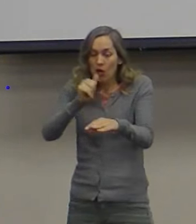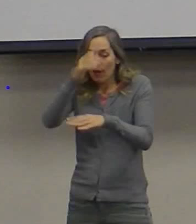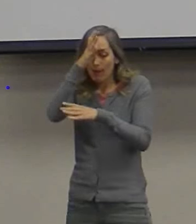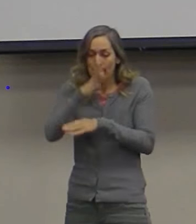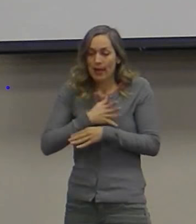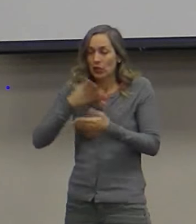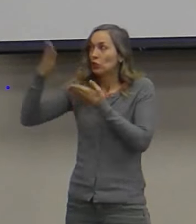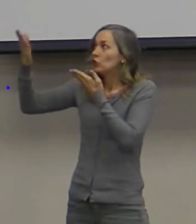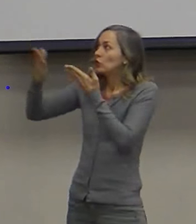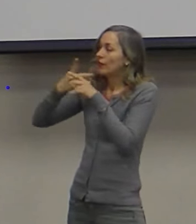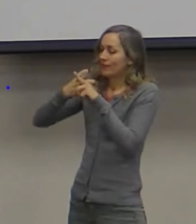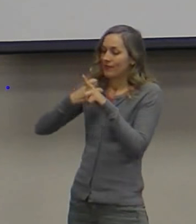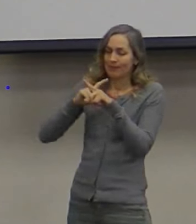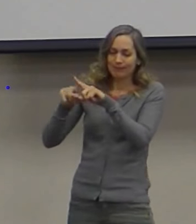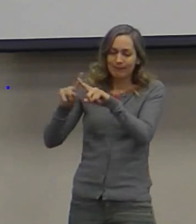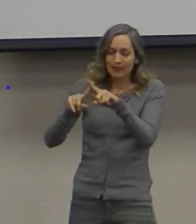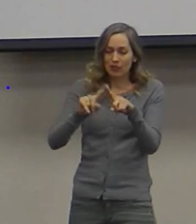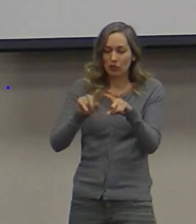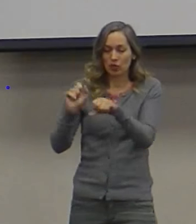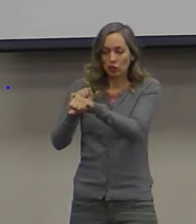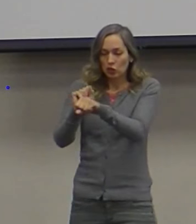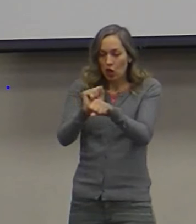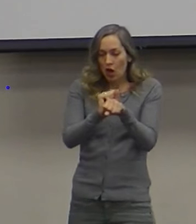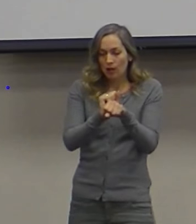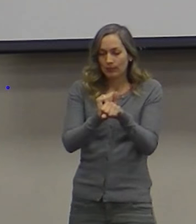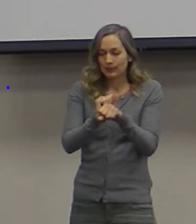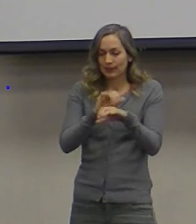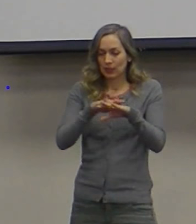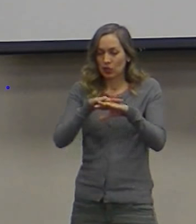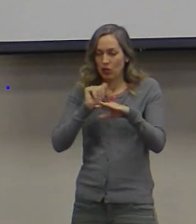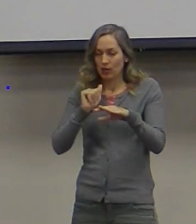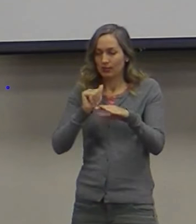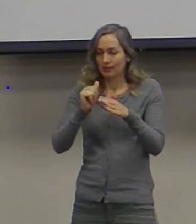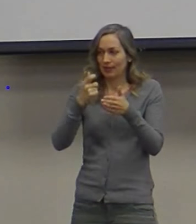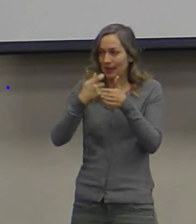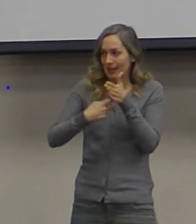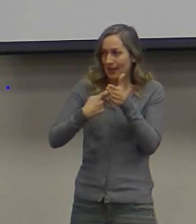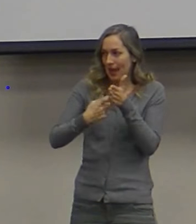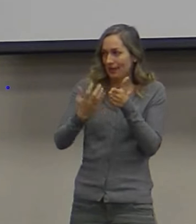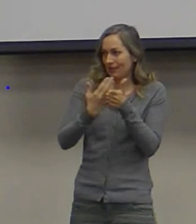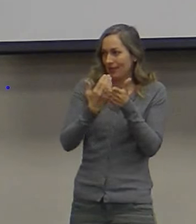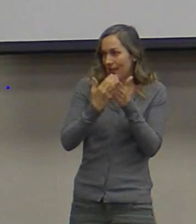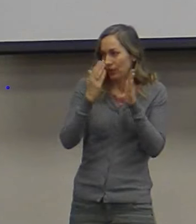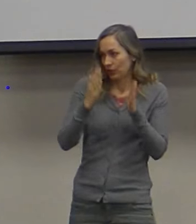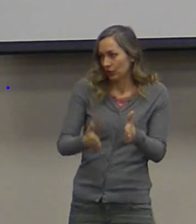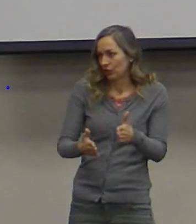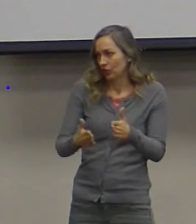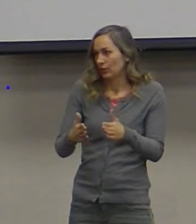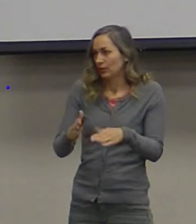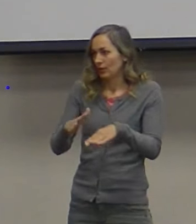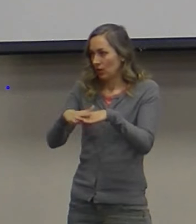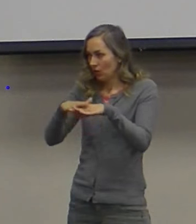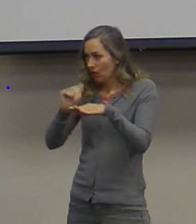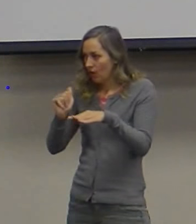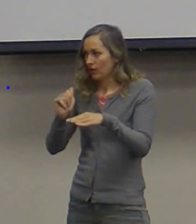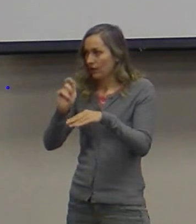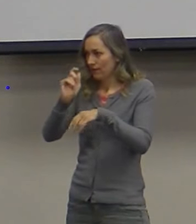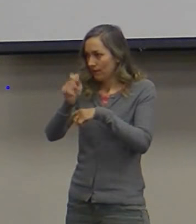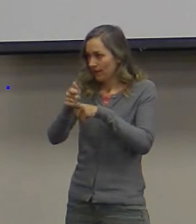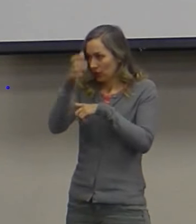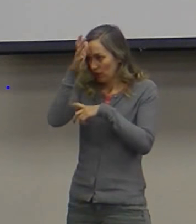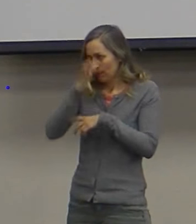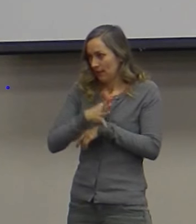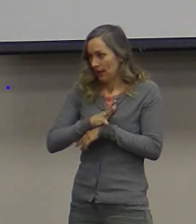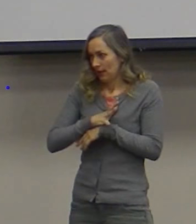all different kinds of occupations. He called a tax collector. He called fishermen. He called